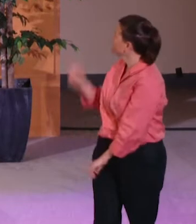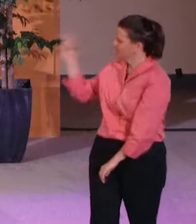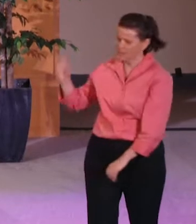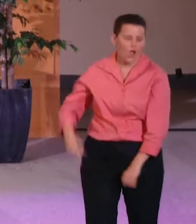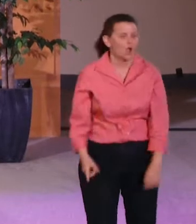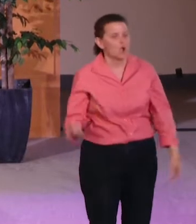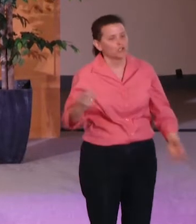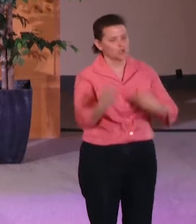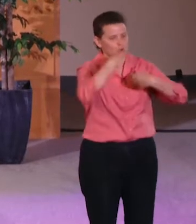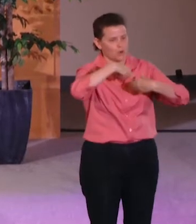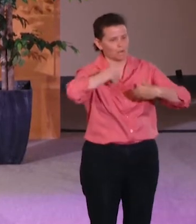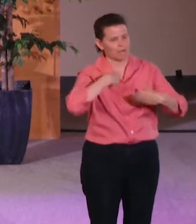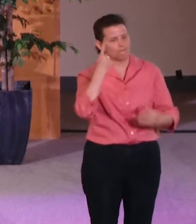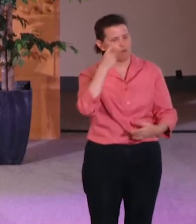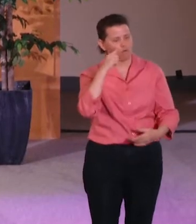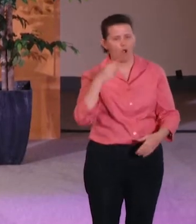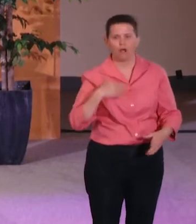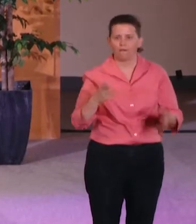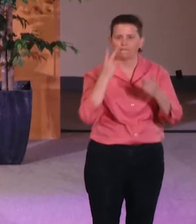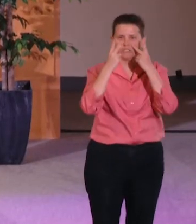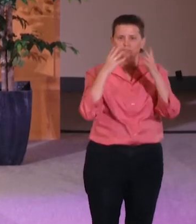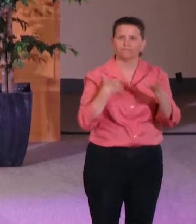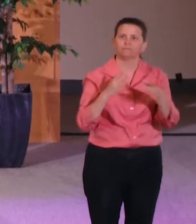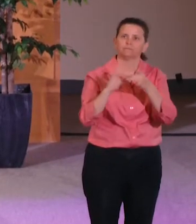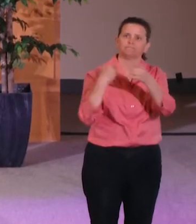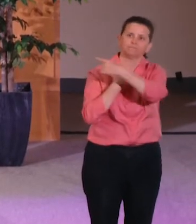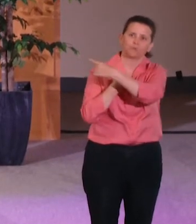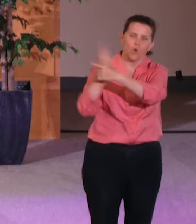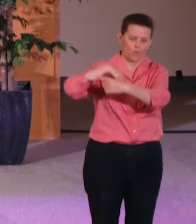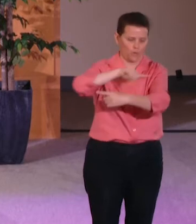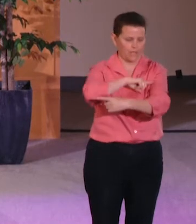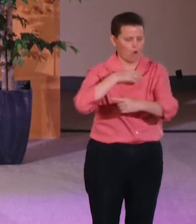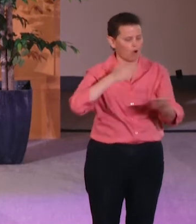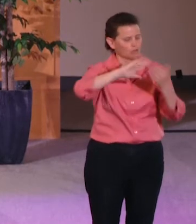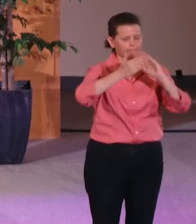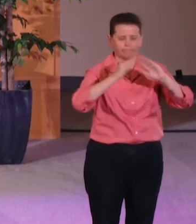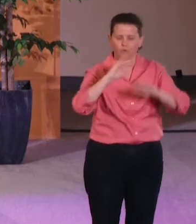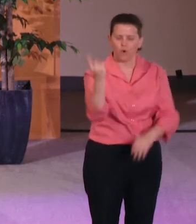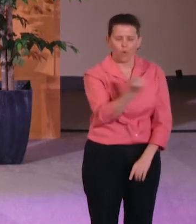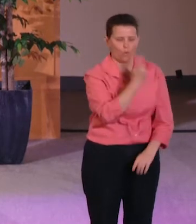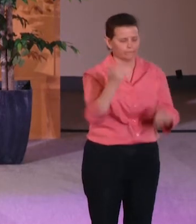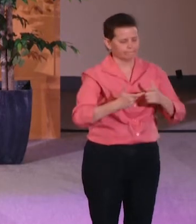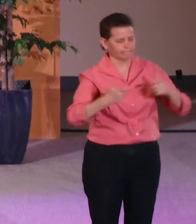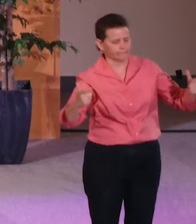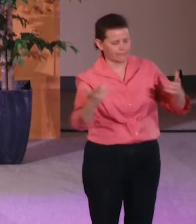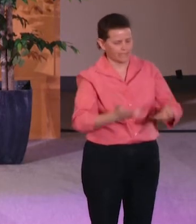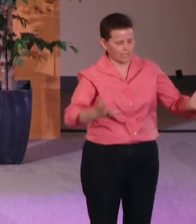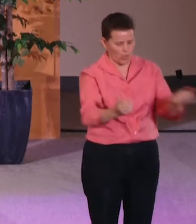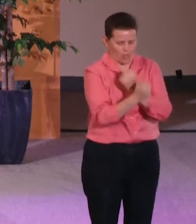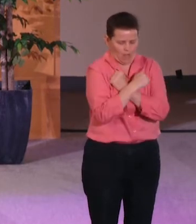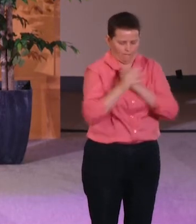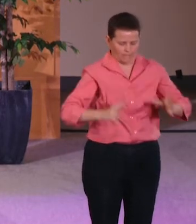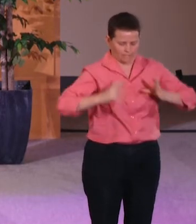our vision statement, please join me. We are an ever-expanding community of love and acceptance